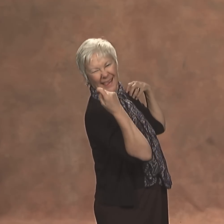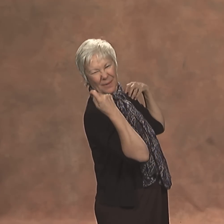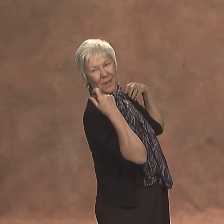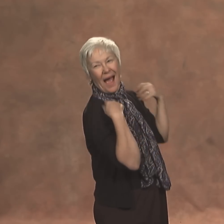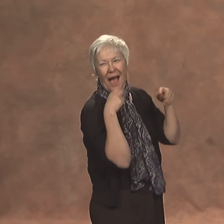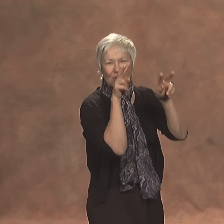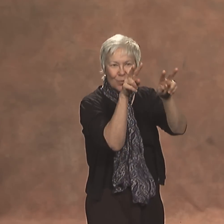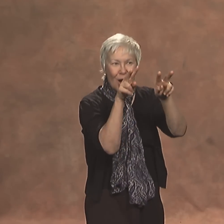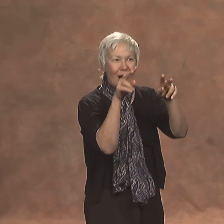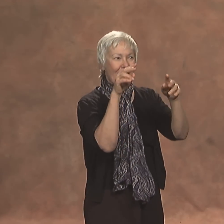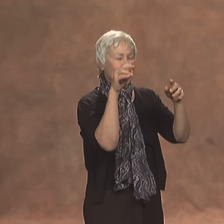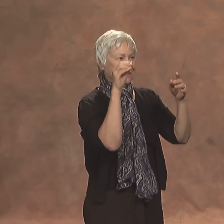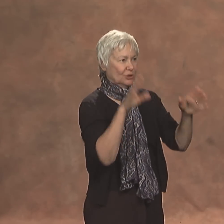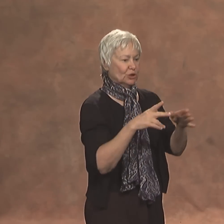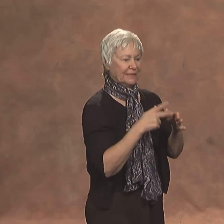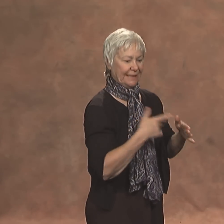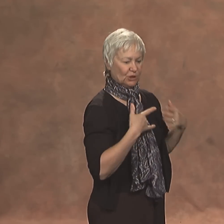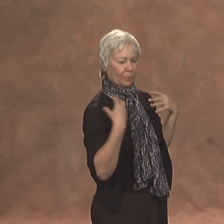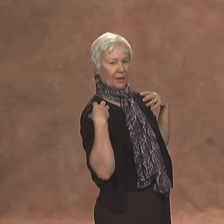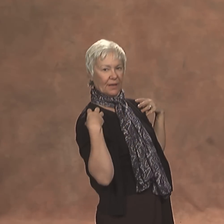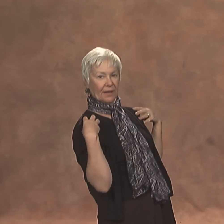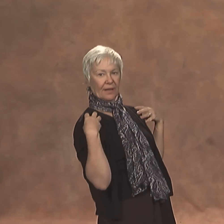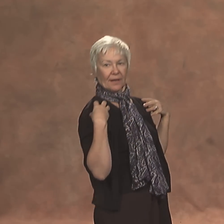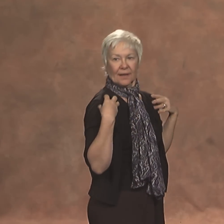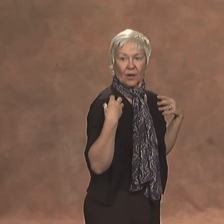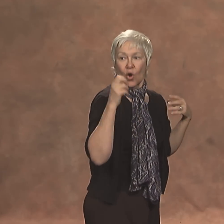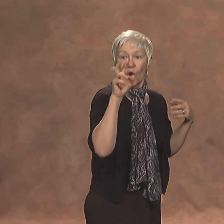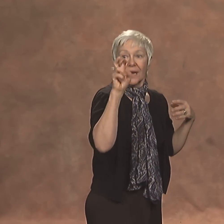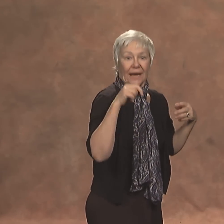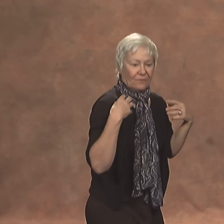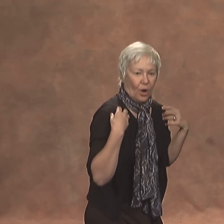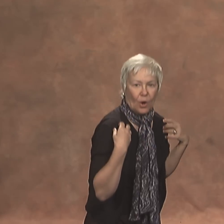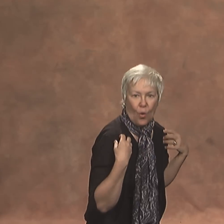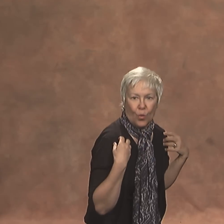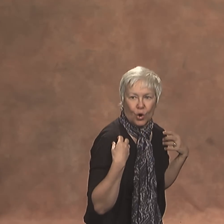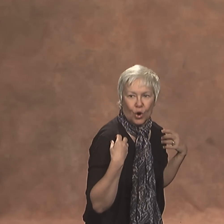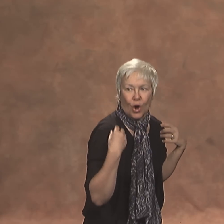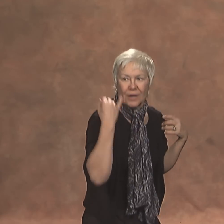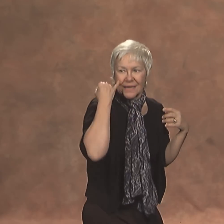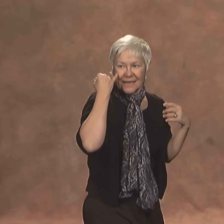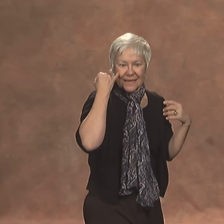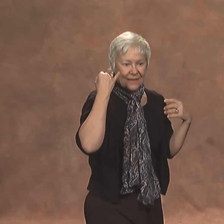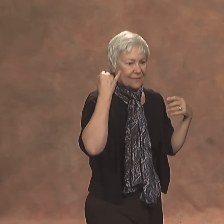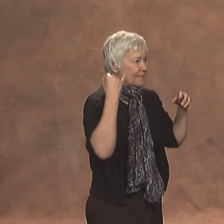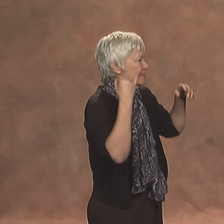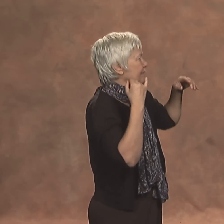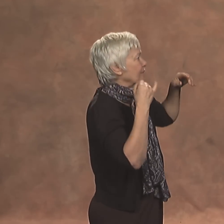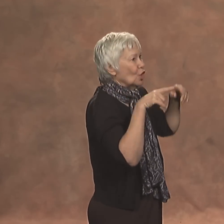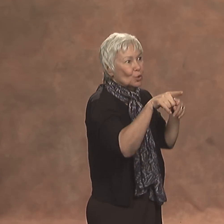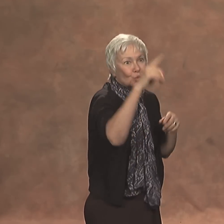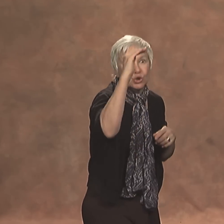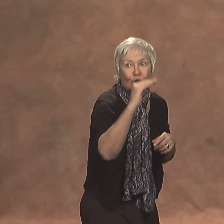All right, so making sure that you're watching the students and that you are adjusting yourselves. Either